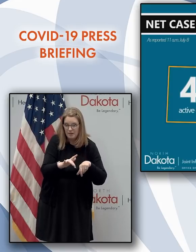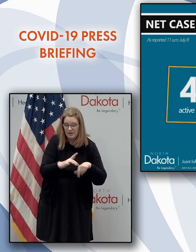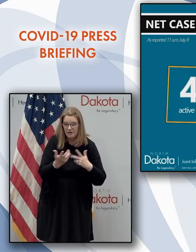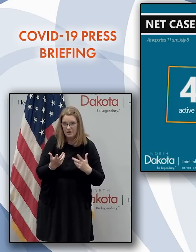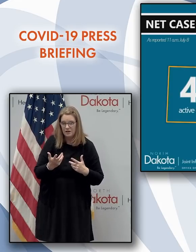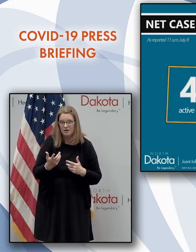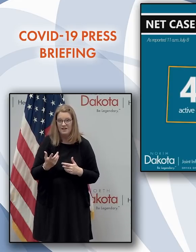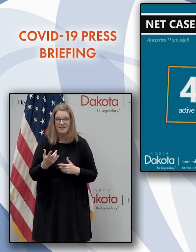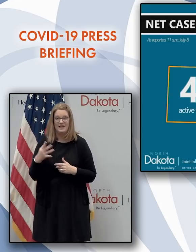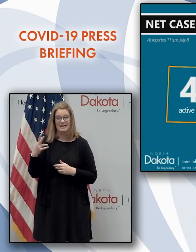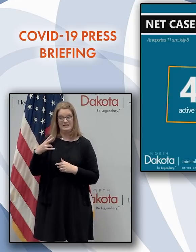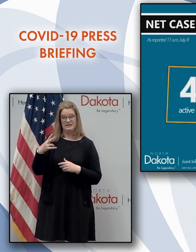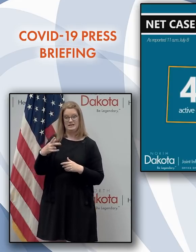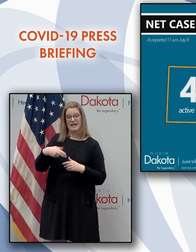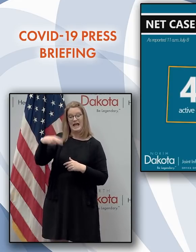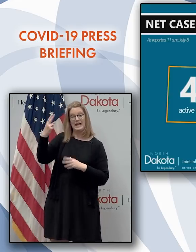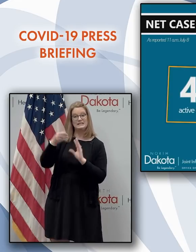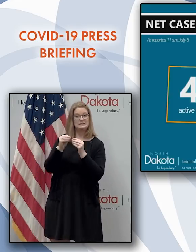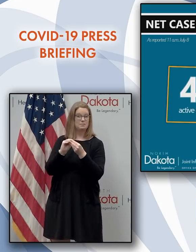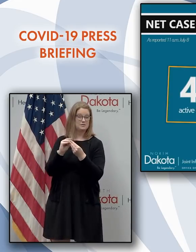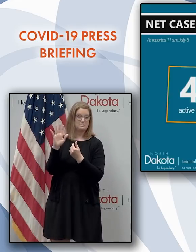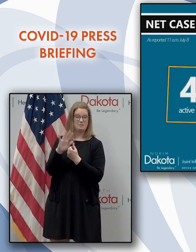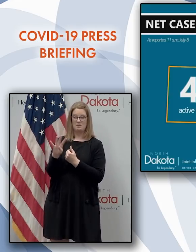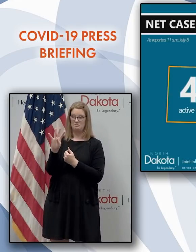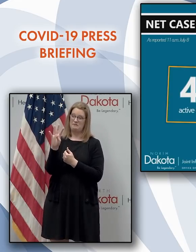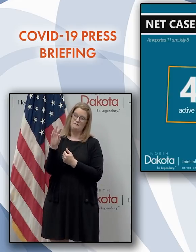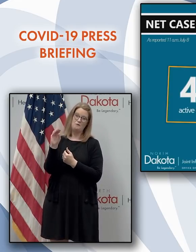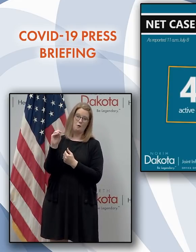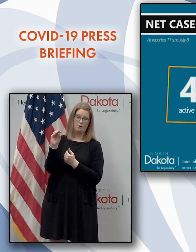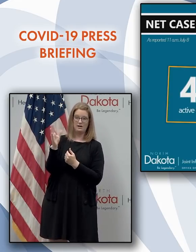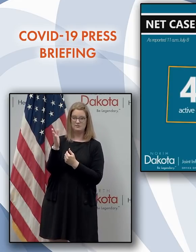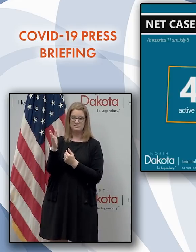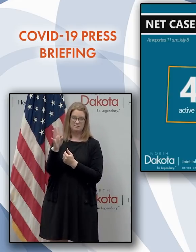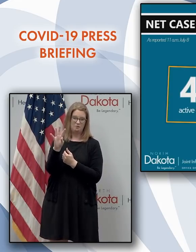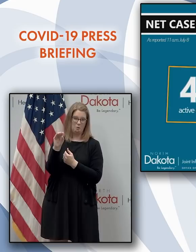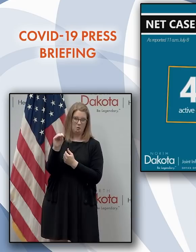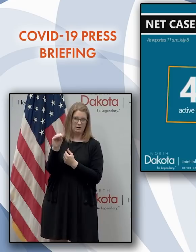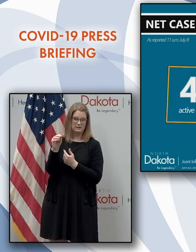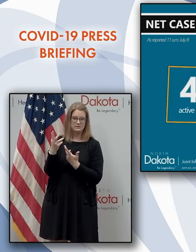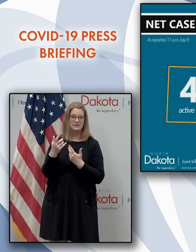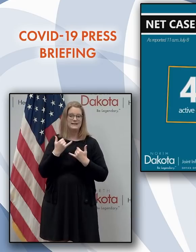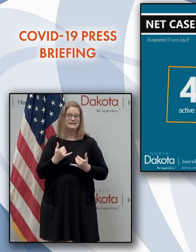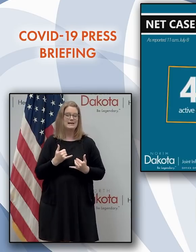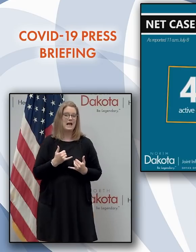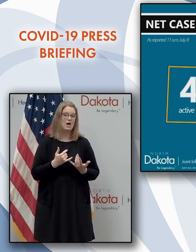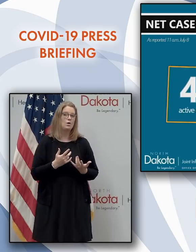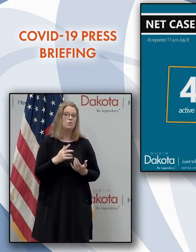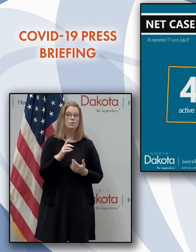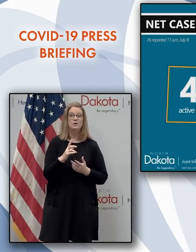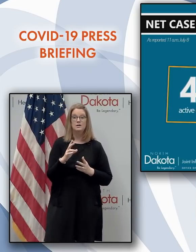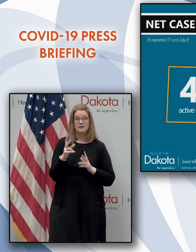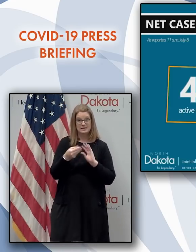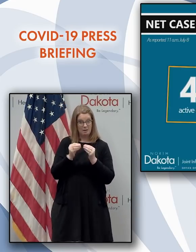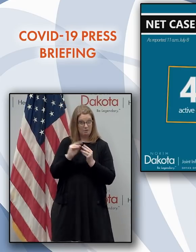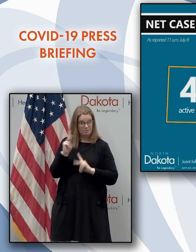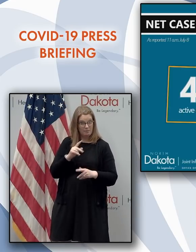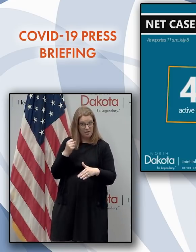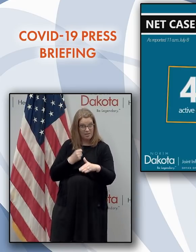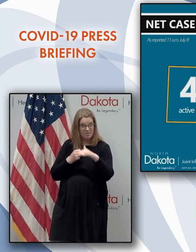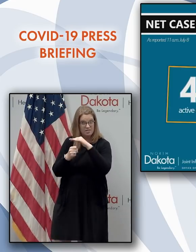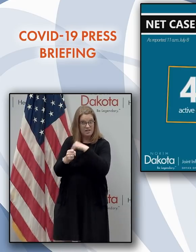had in the low 40s in terms of number of people who are hospitalized. Currently, 26 people are